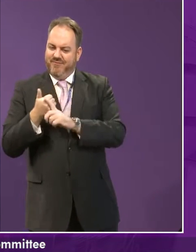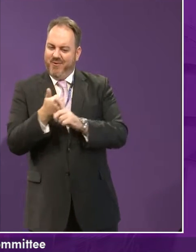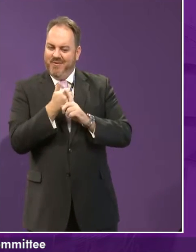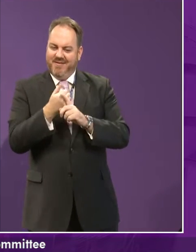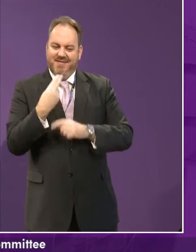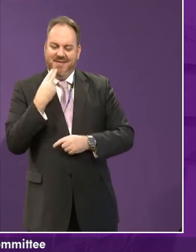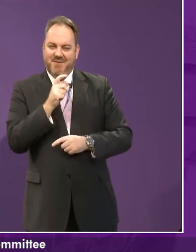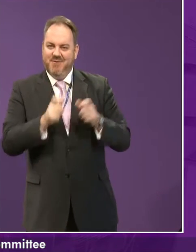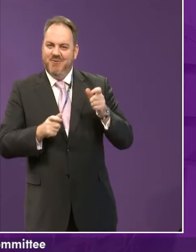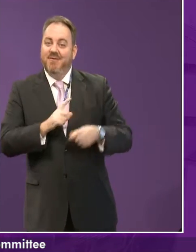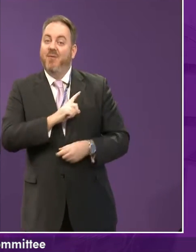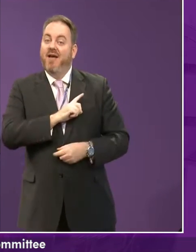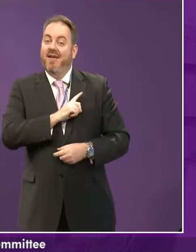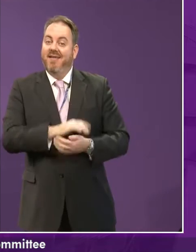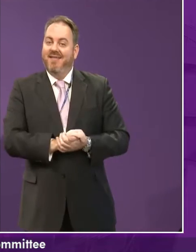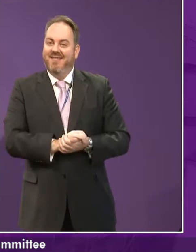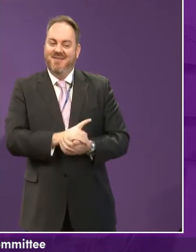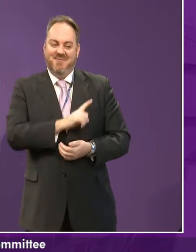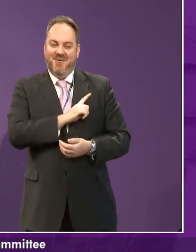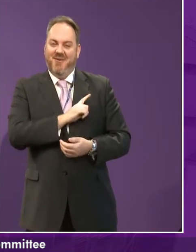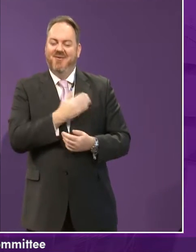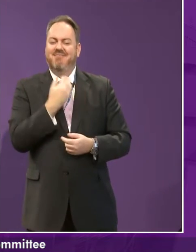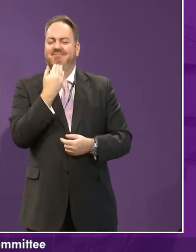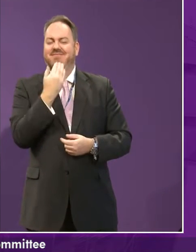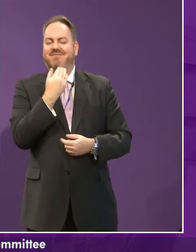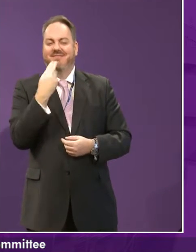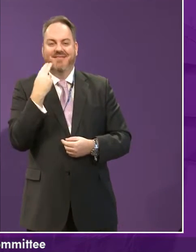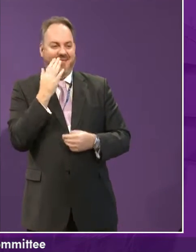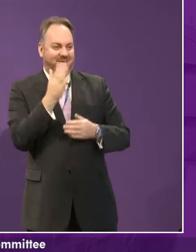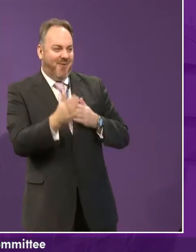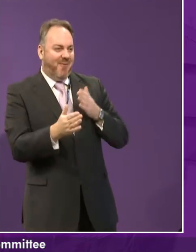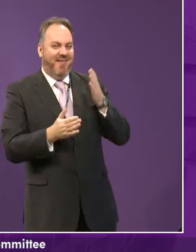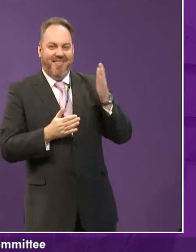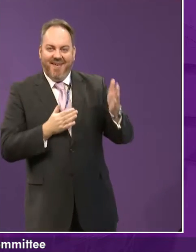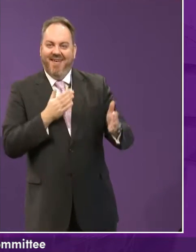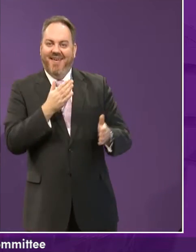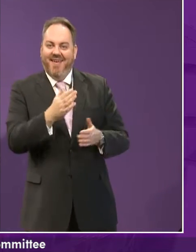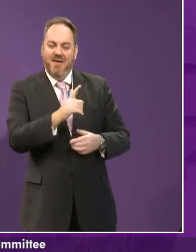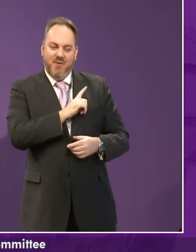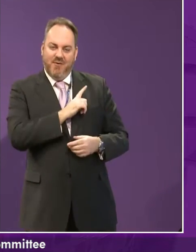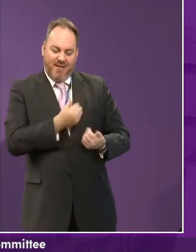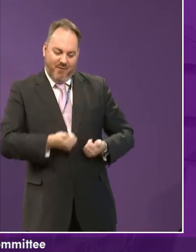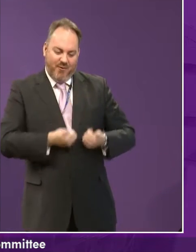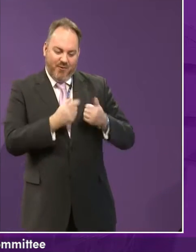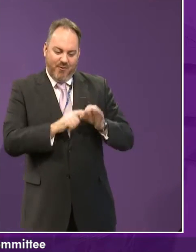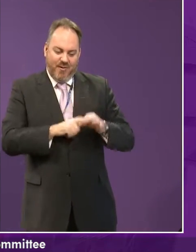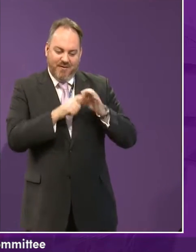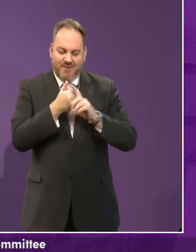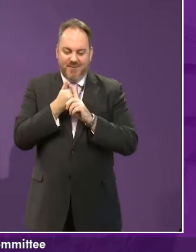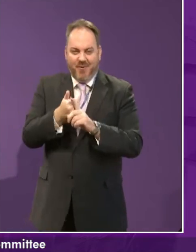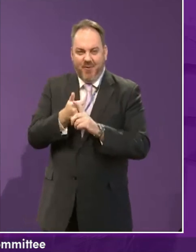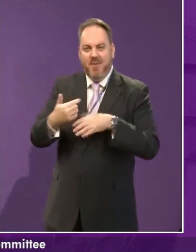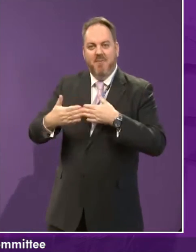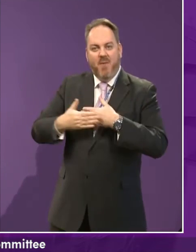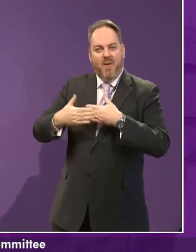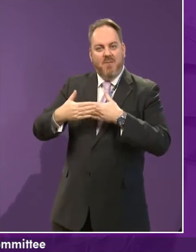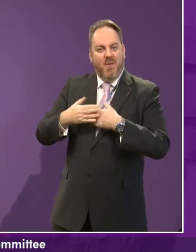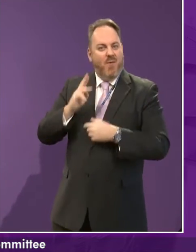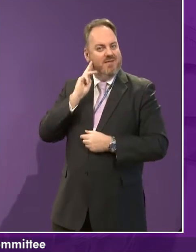loss recognised that it was a good university to go to in terms of wider provision, more and more deaf students sort of